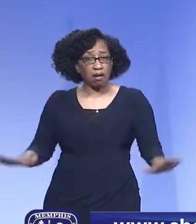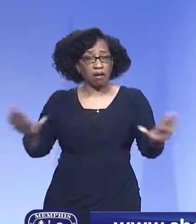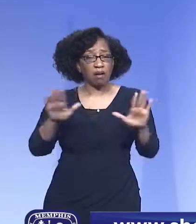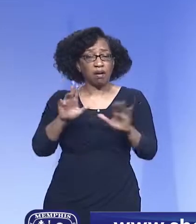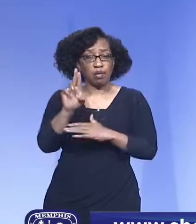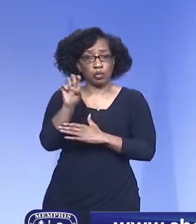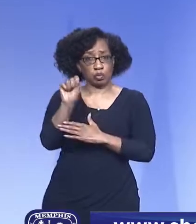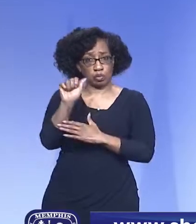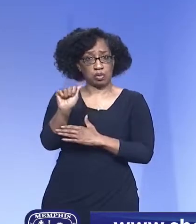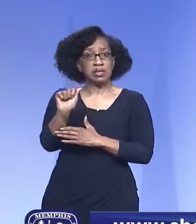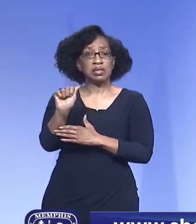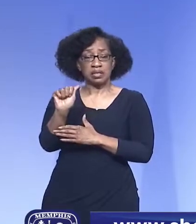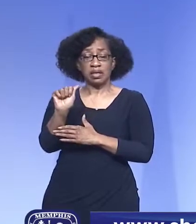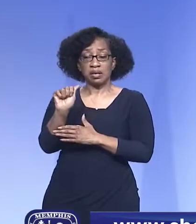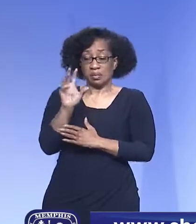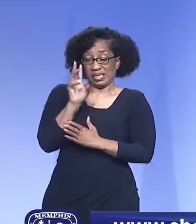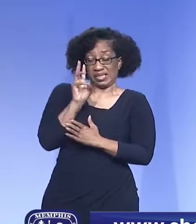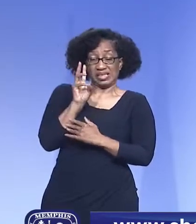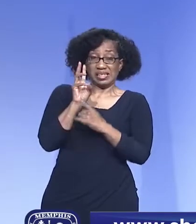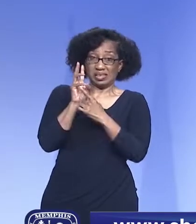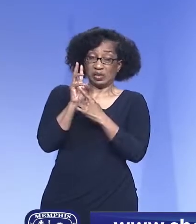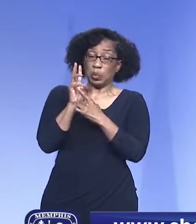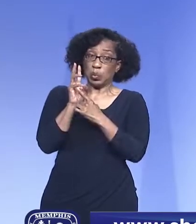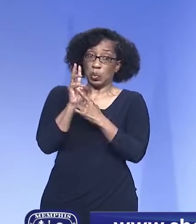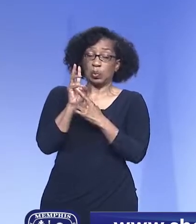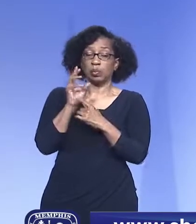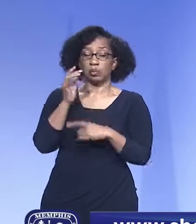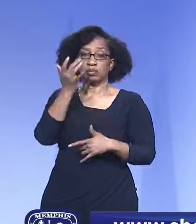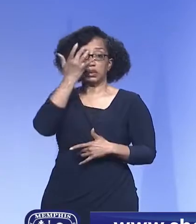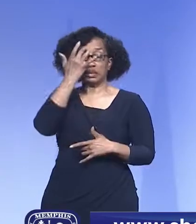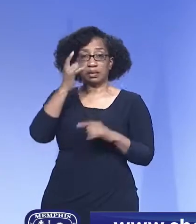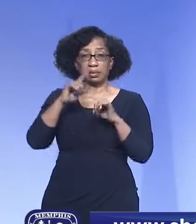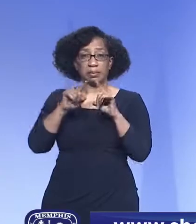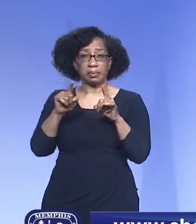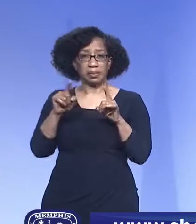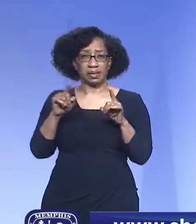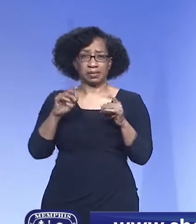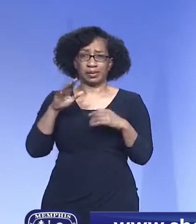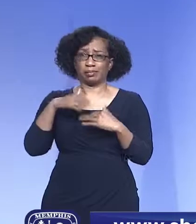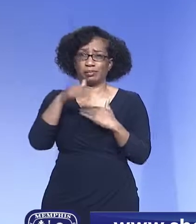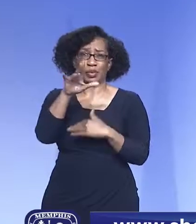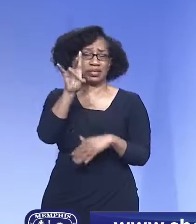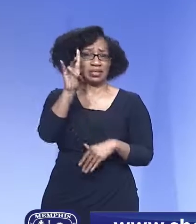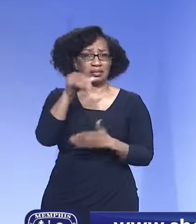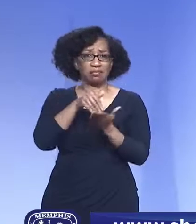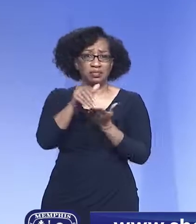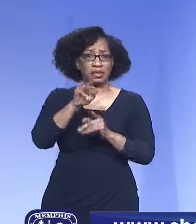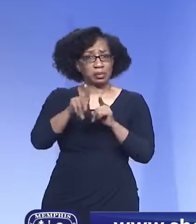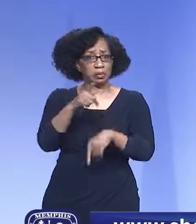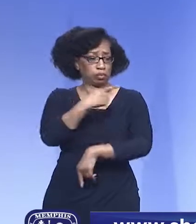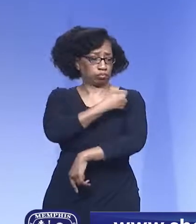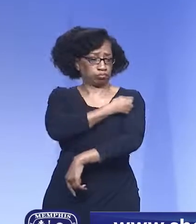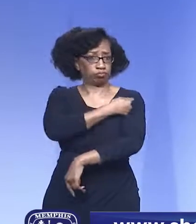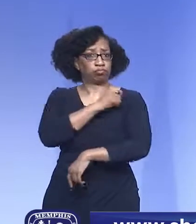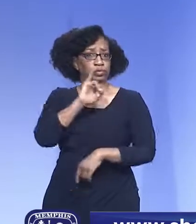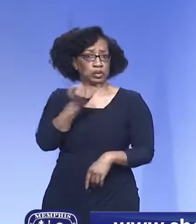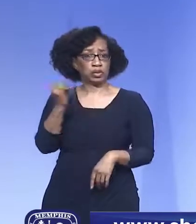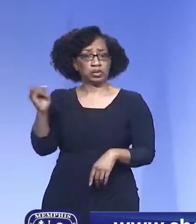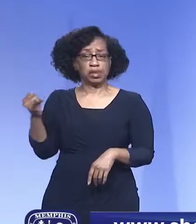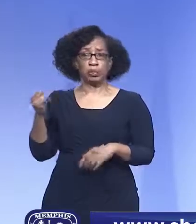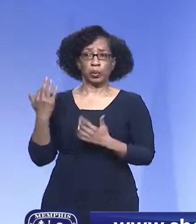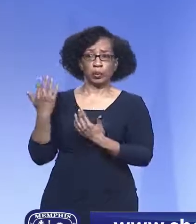But again, there's more information that we're seeking before we can make a solid recommendation or guidance on